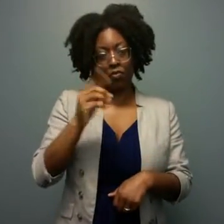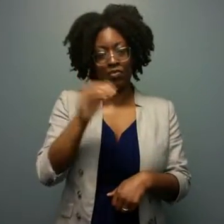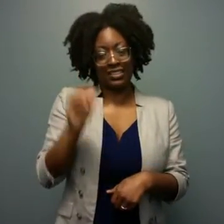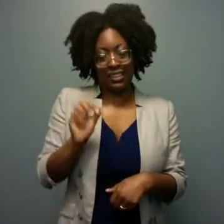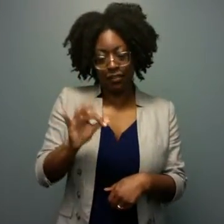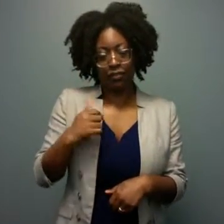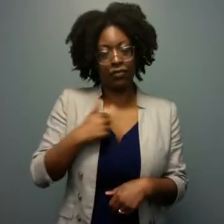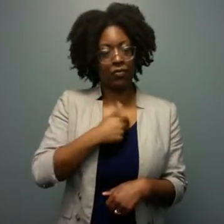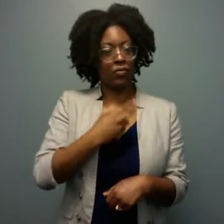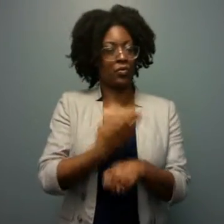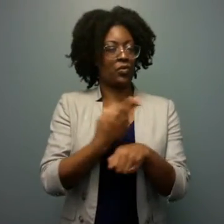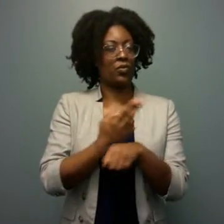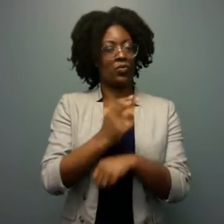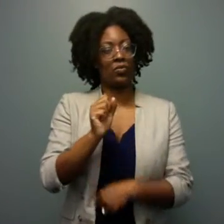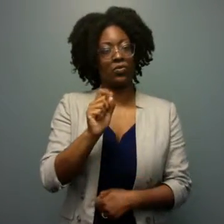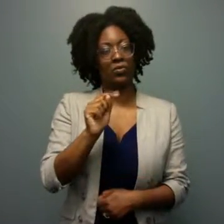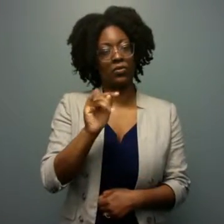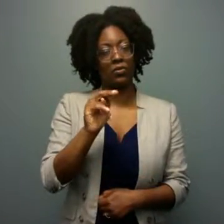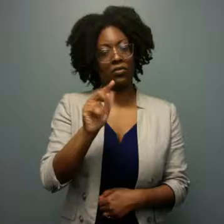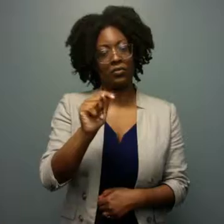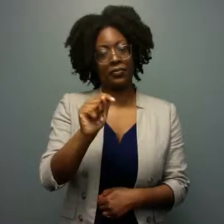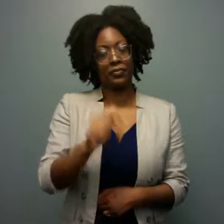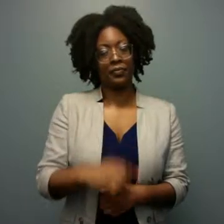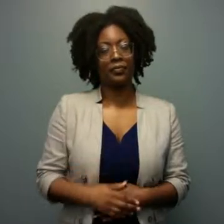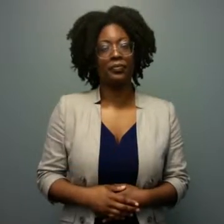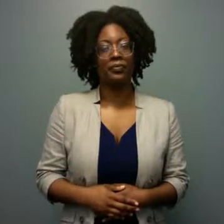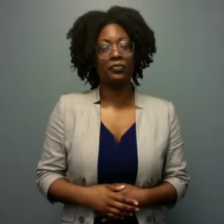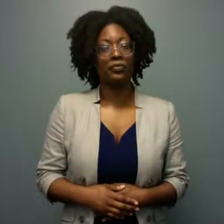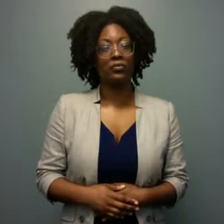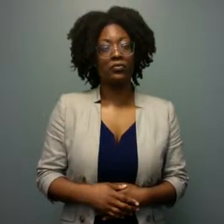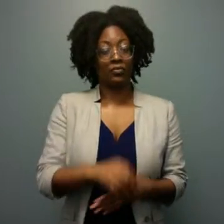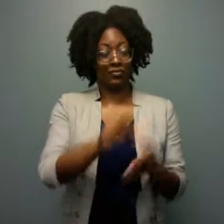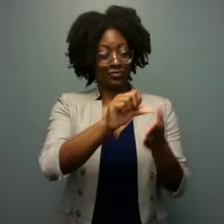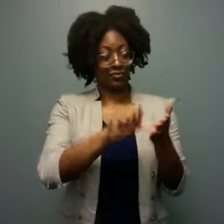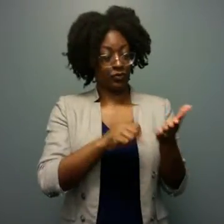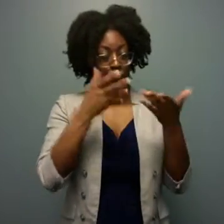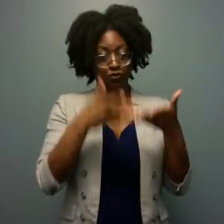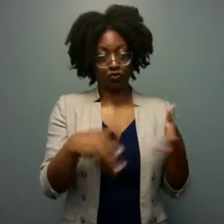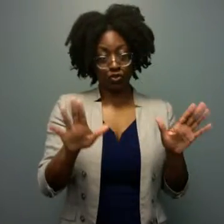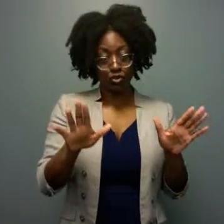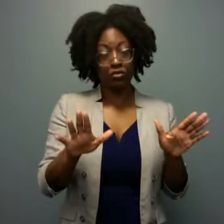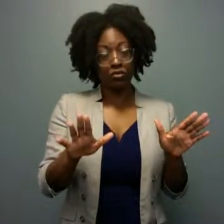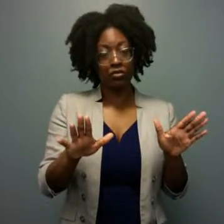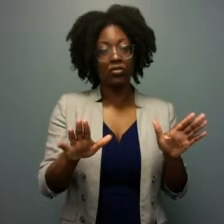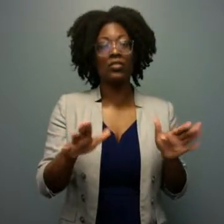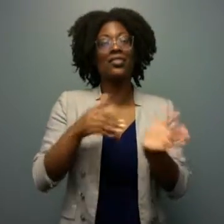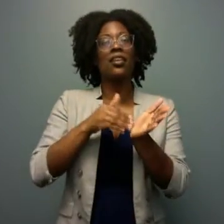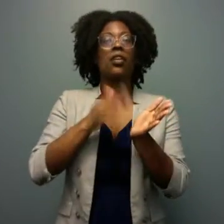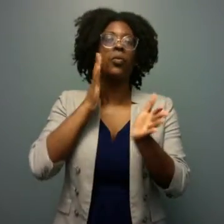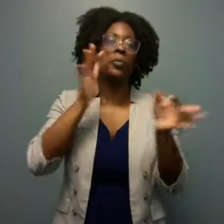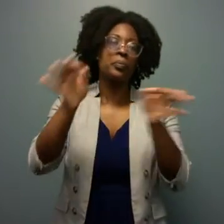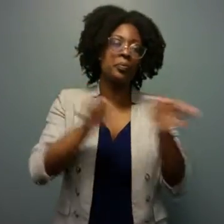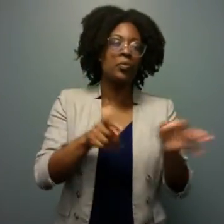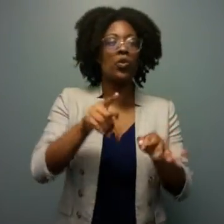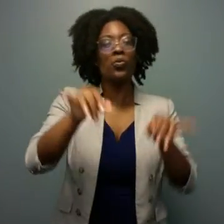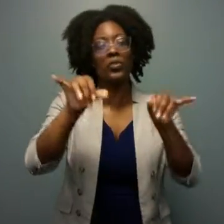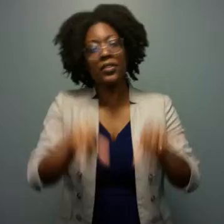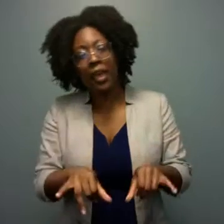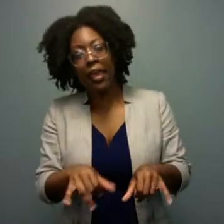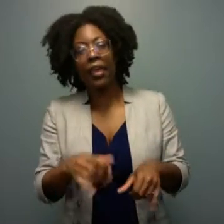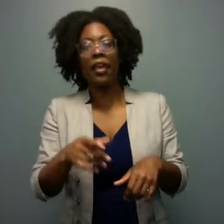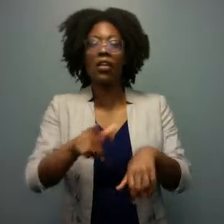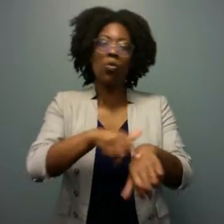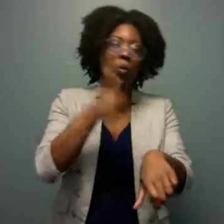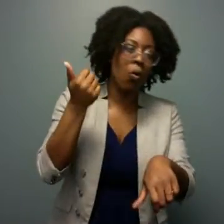the procedure may best help you anticipate how long you will remain at the hospital following your procedure. If the procedure is done through the